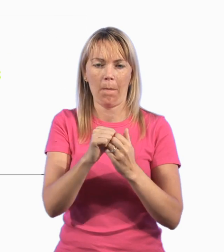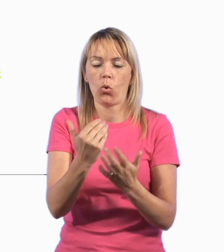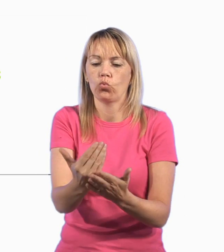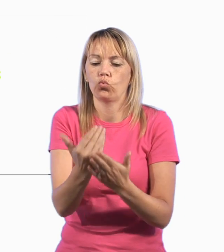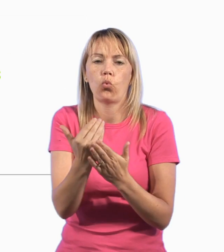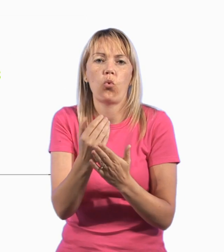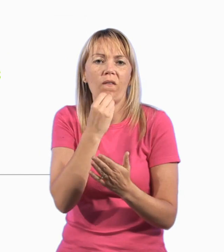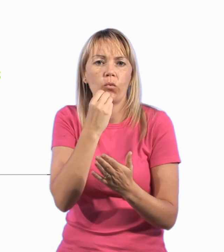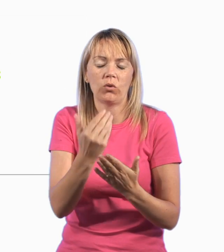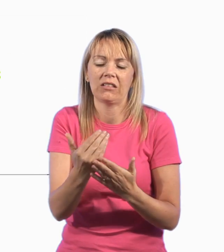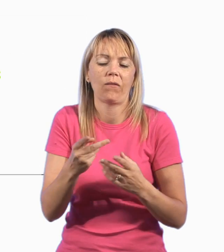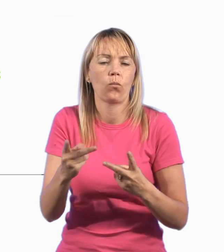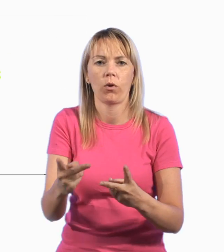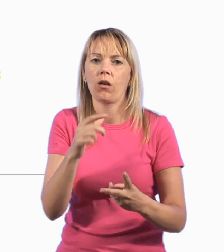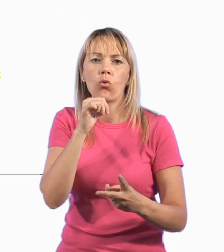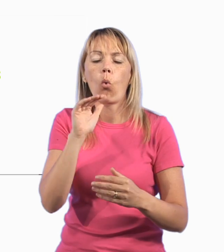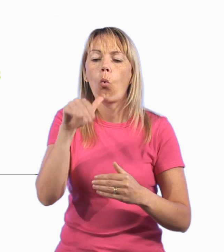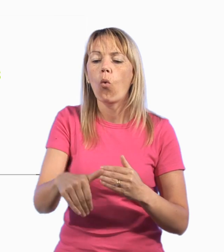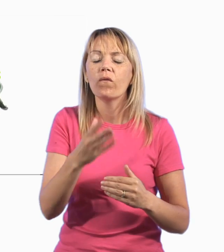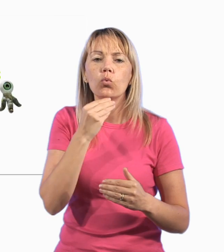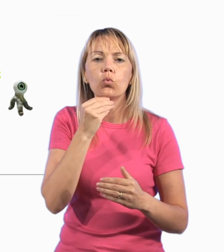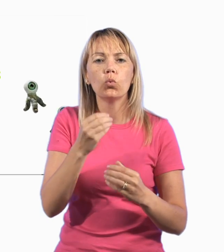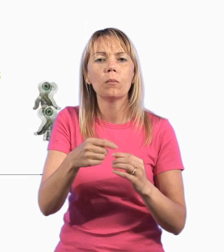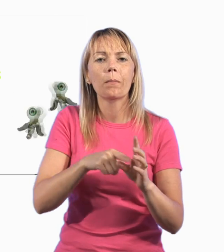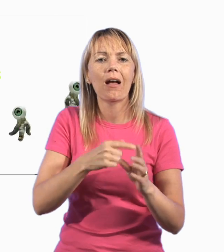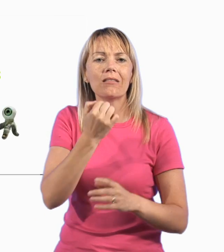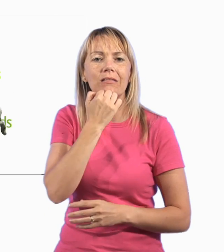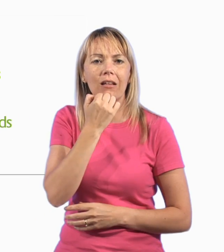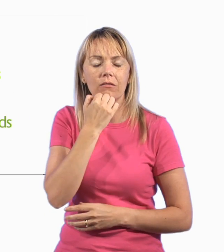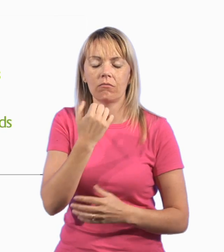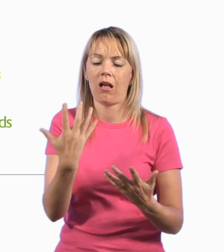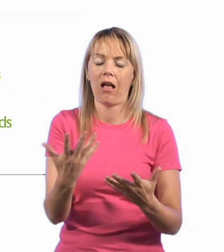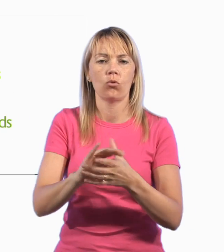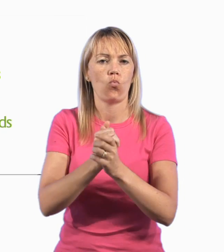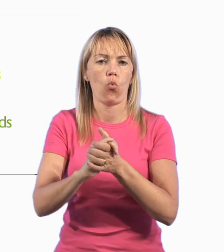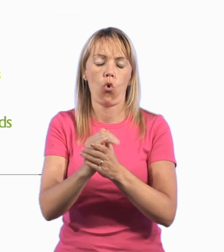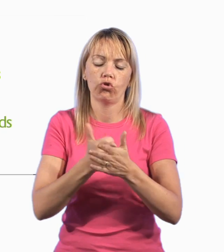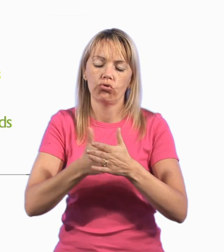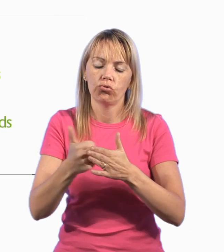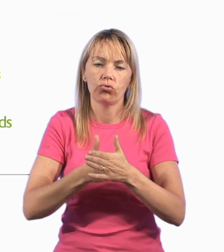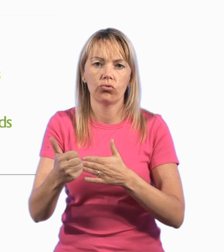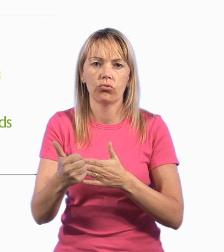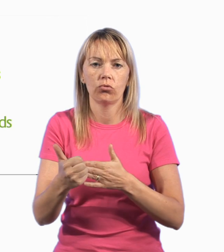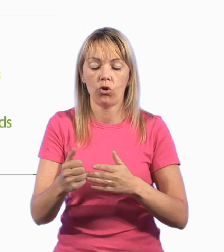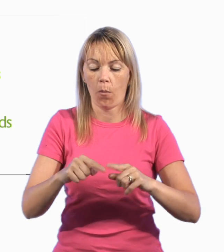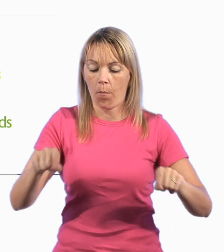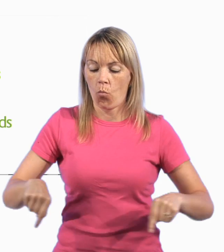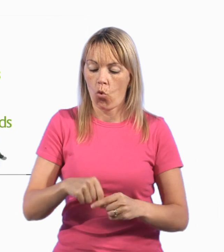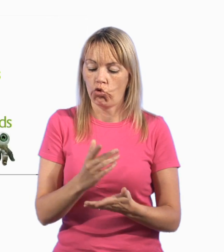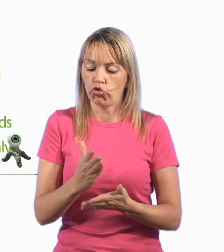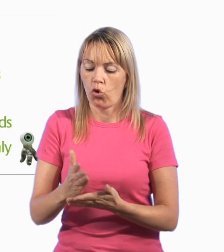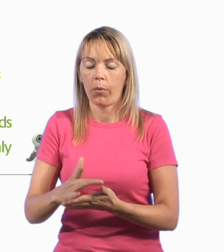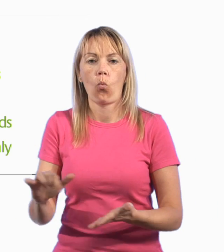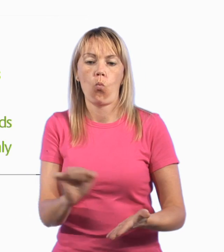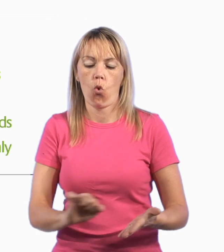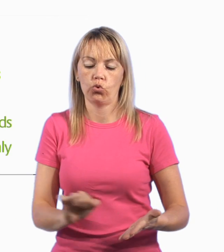safely. Don't let it go beyond its use-by date before you use it. Wash your hands frequently. Wash your chopping board down after you use